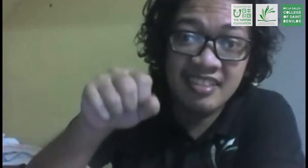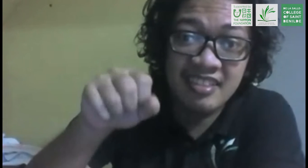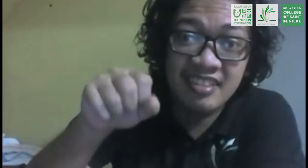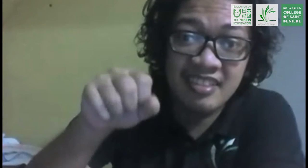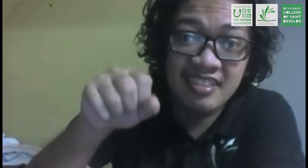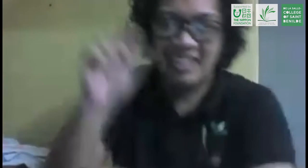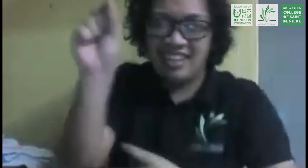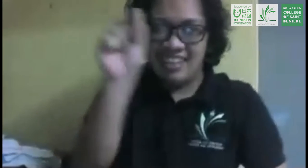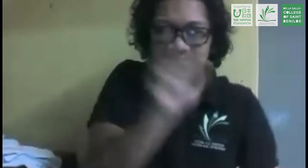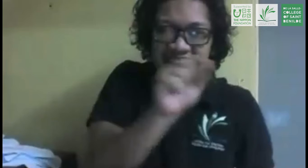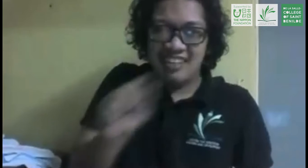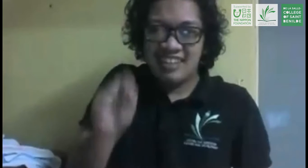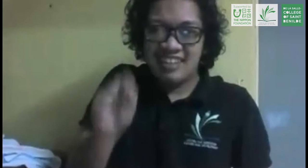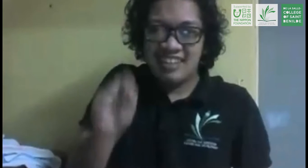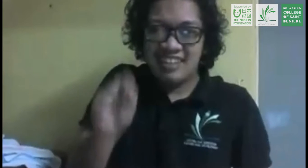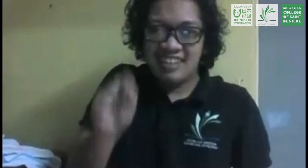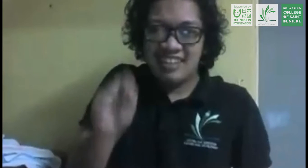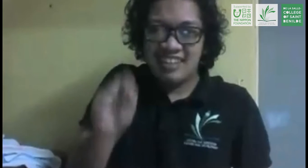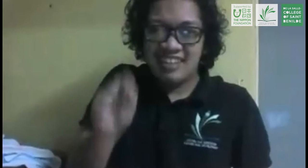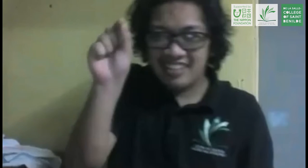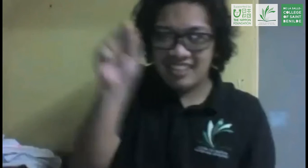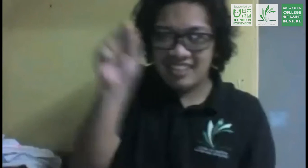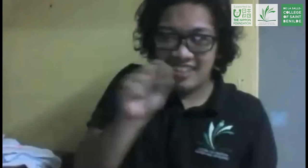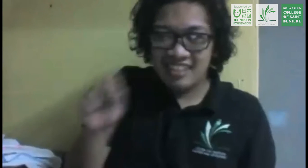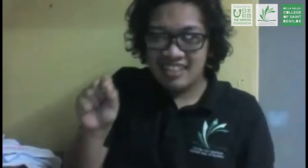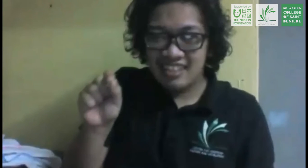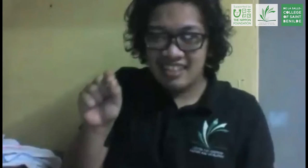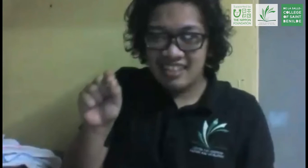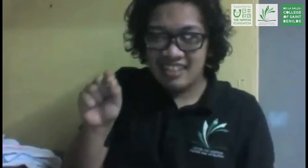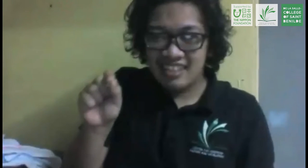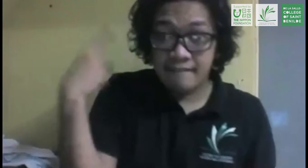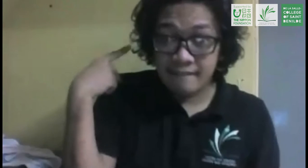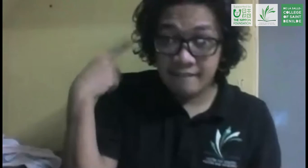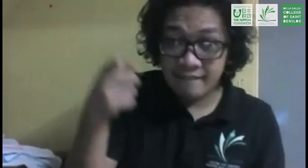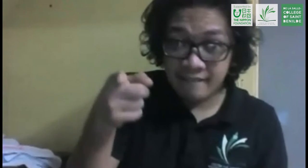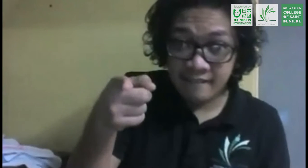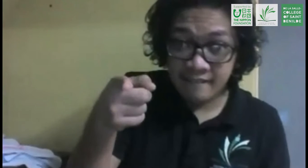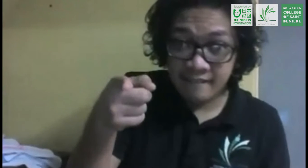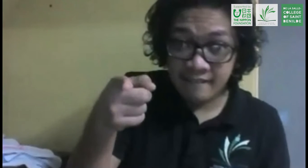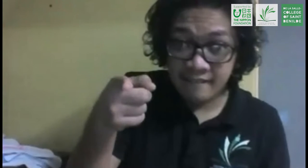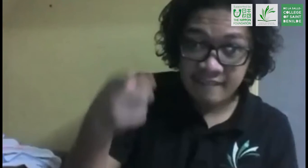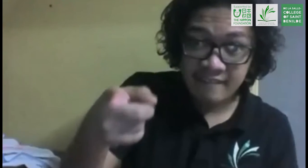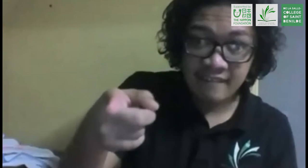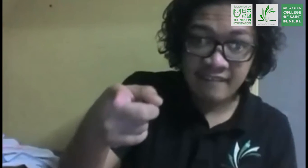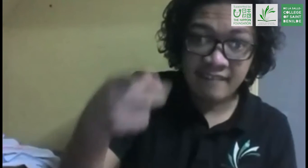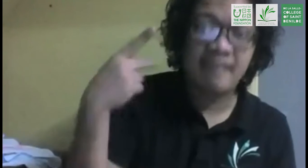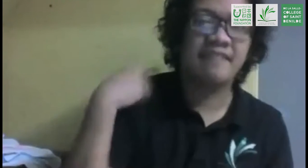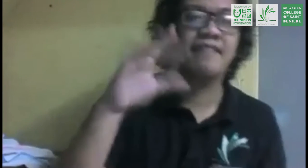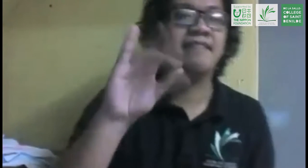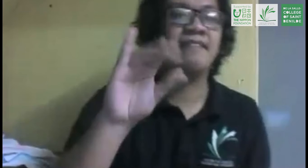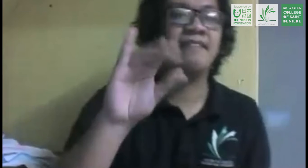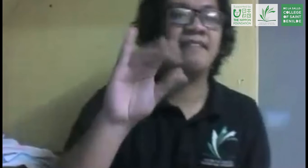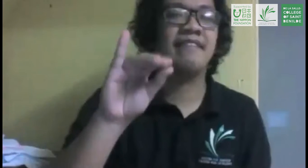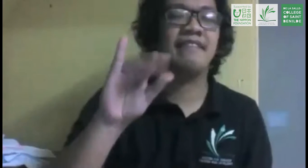I think they still use that in academic settings. They have that sign